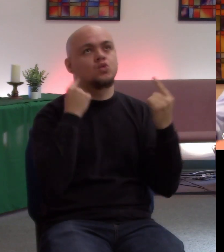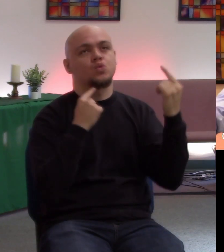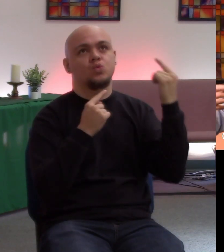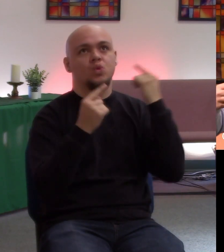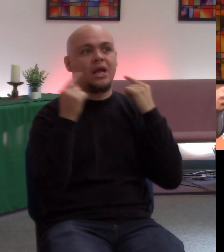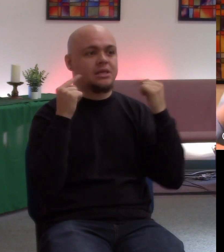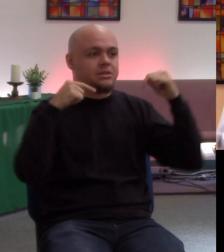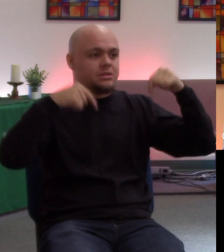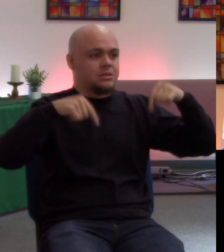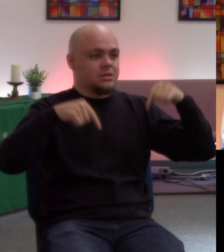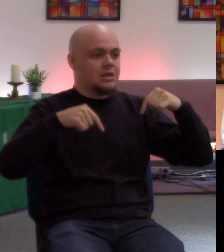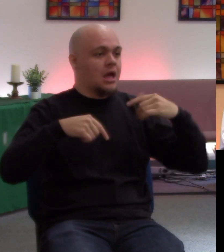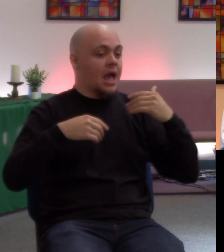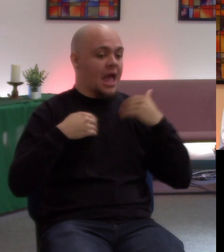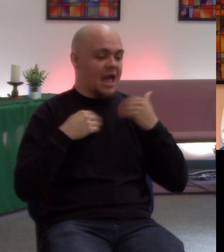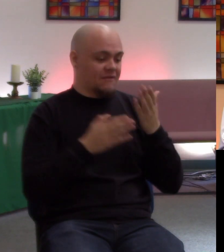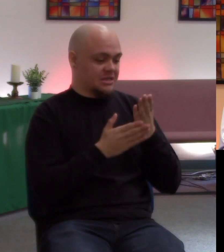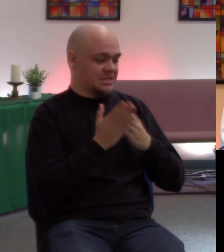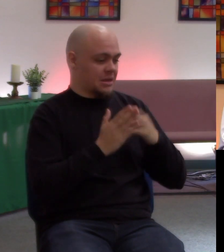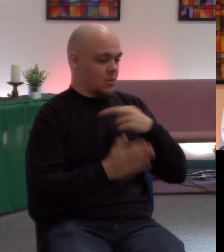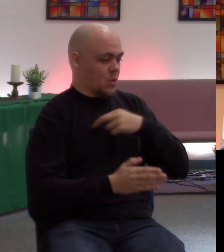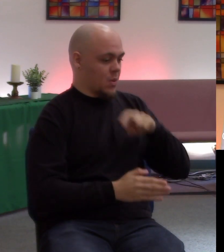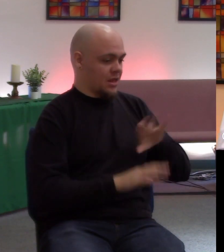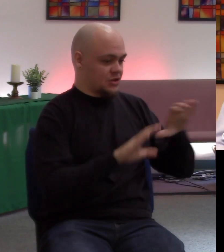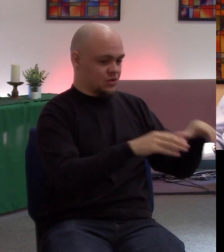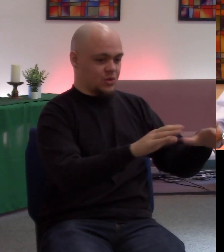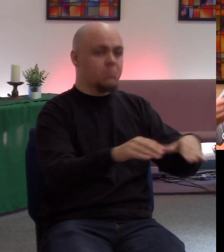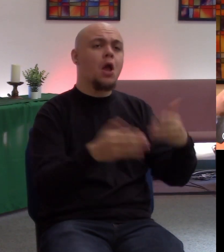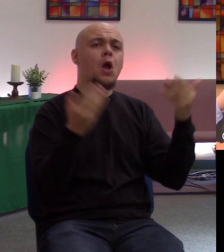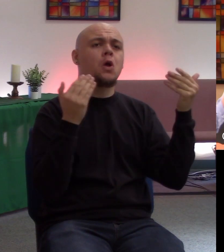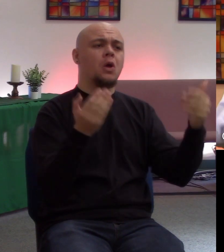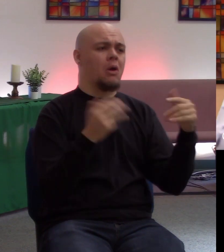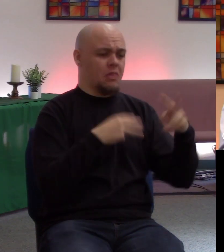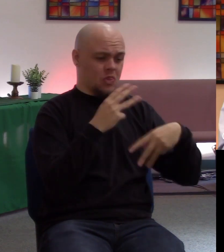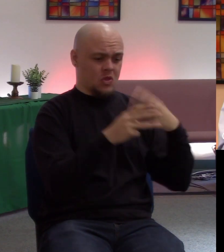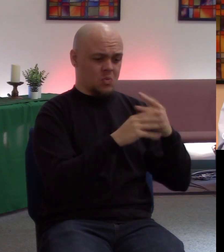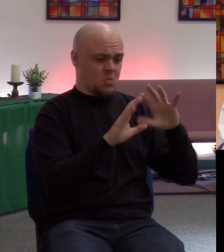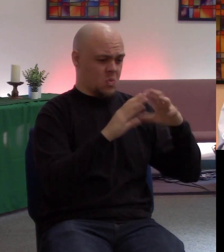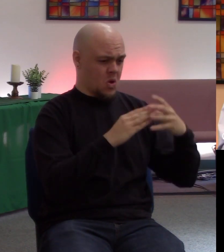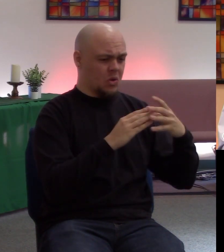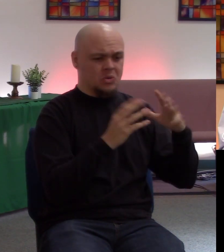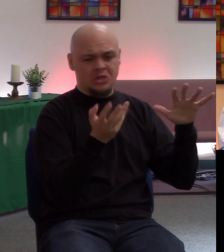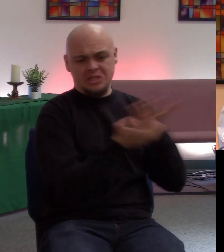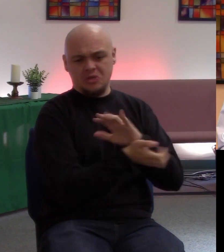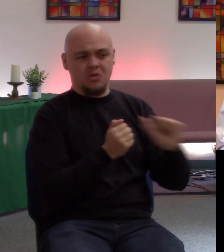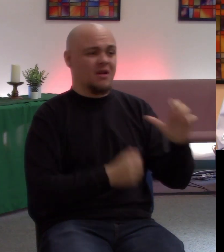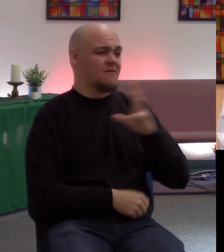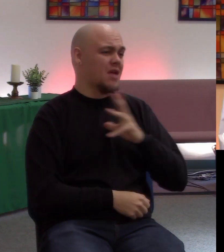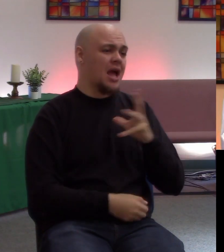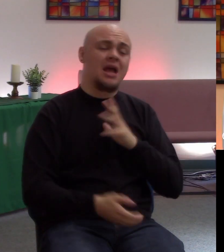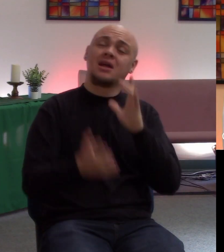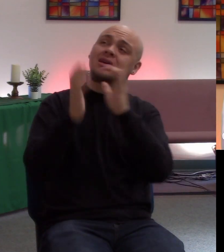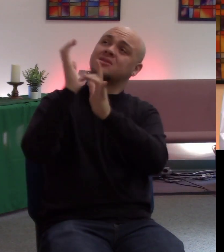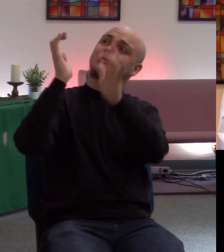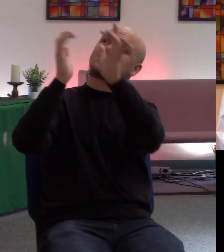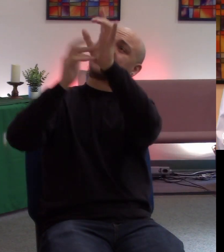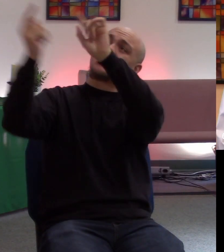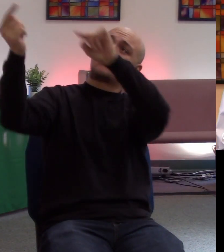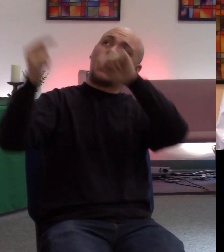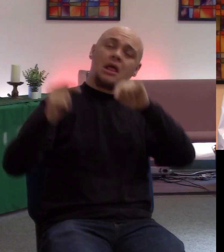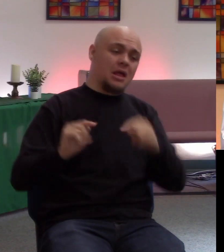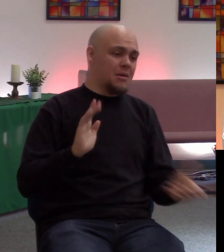I think it's insanity that we have certain religious groups who are like, go ahead and destroy the